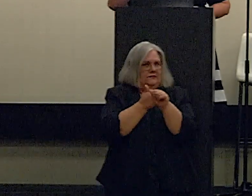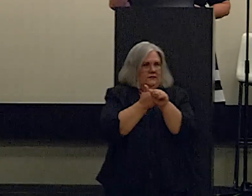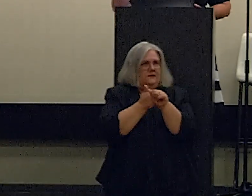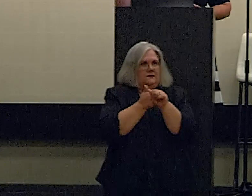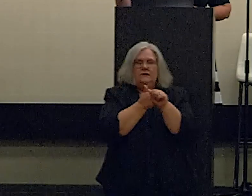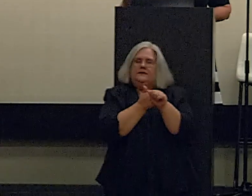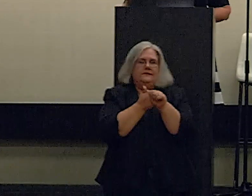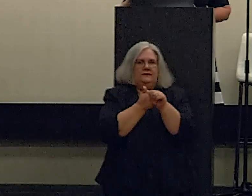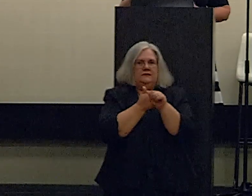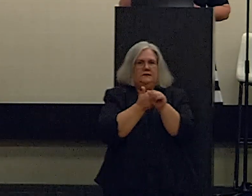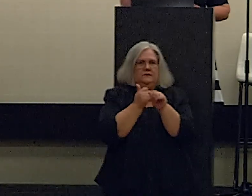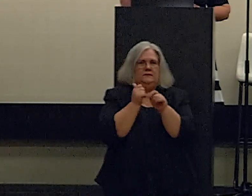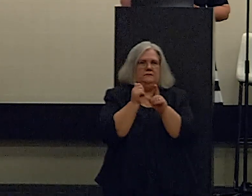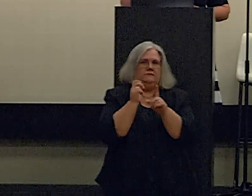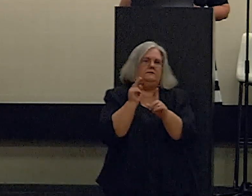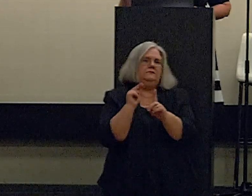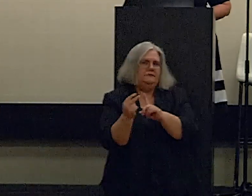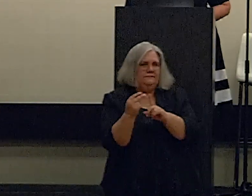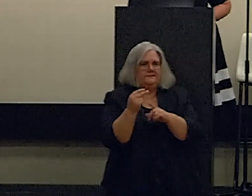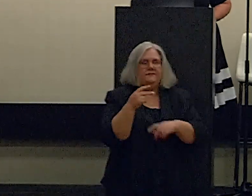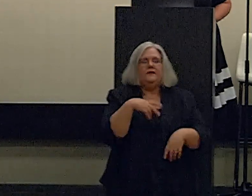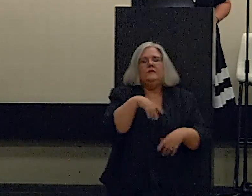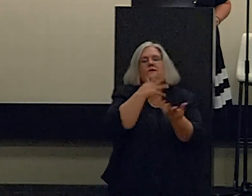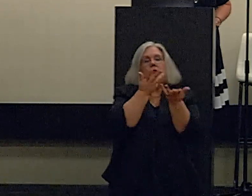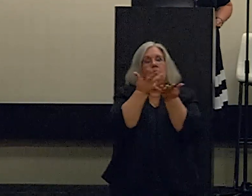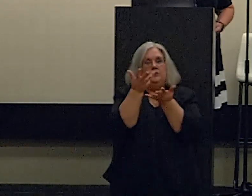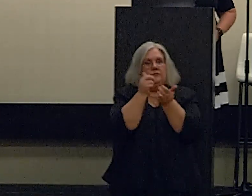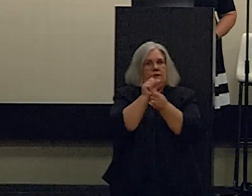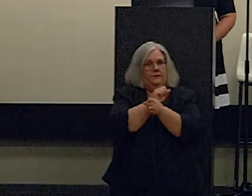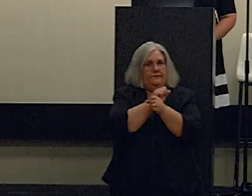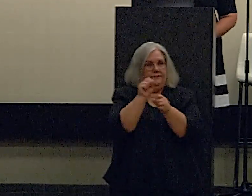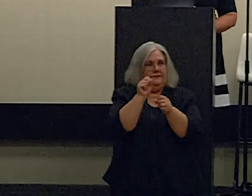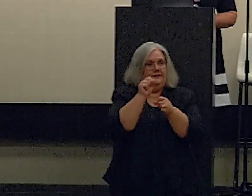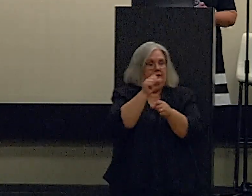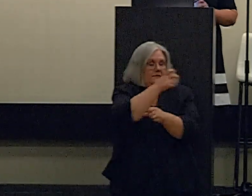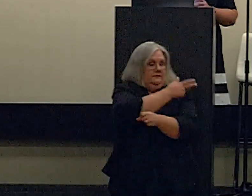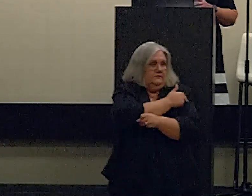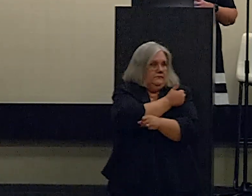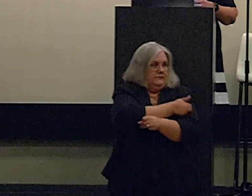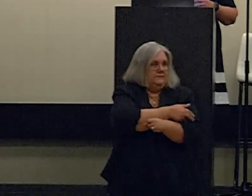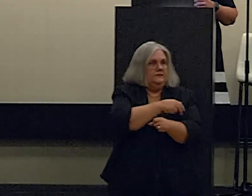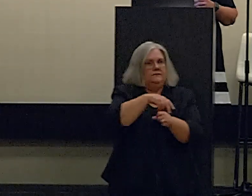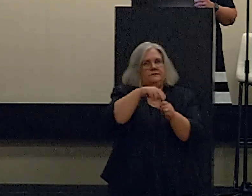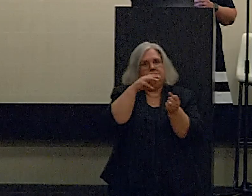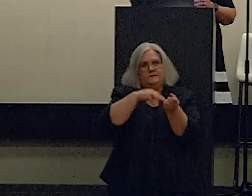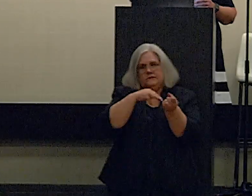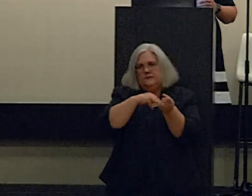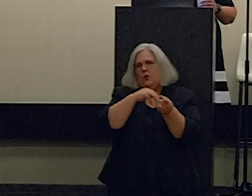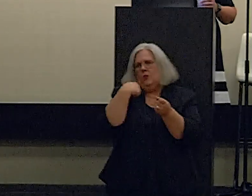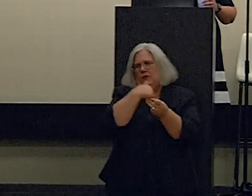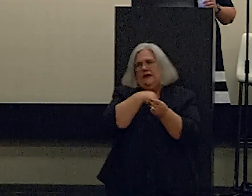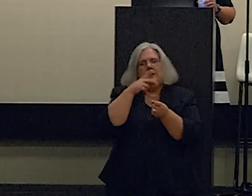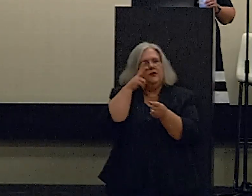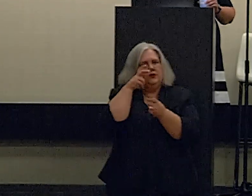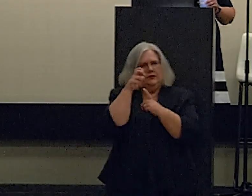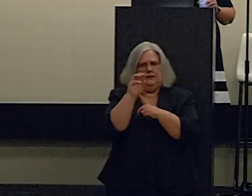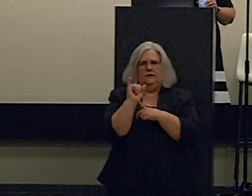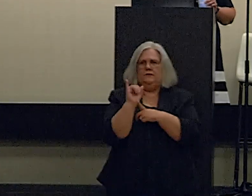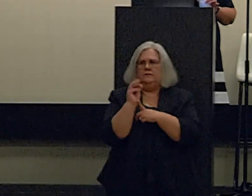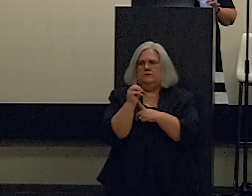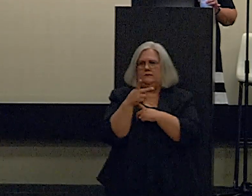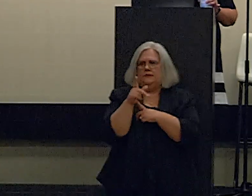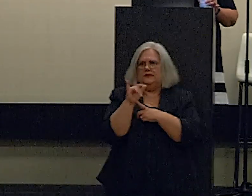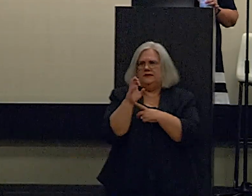providers, working with different hospitals, we probably hear the words implicit bias a lot. Have we heard this?